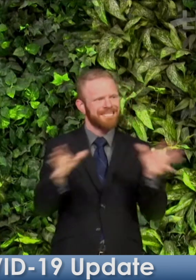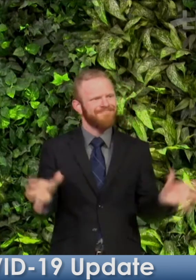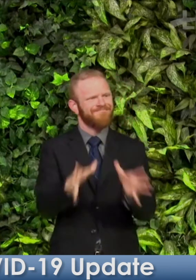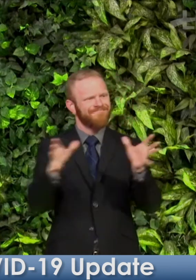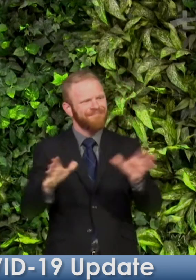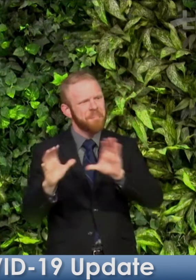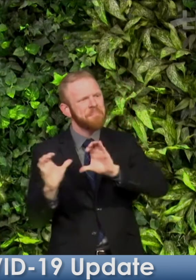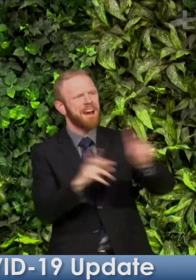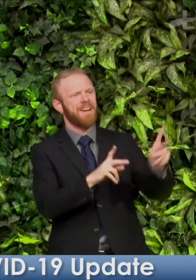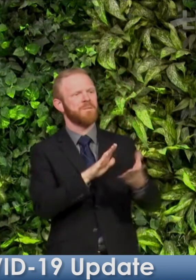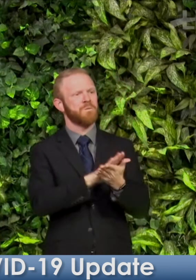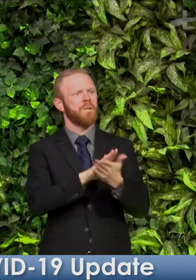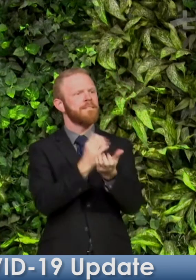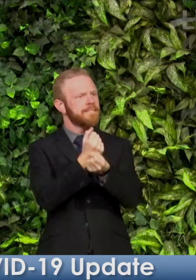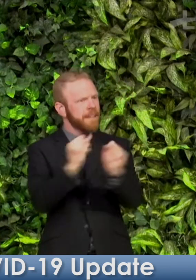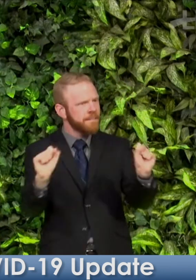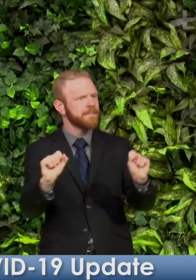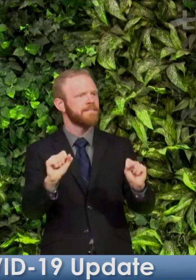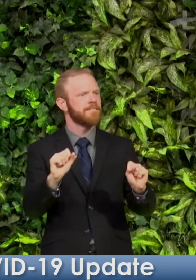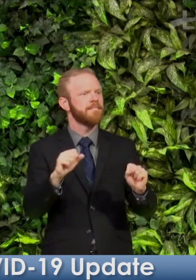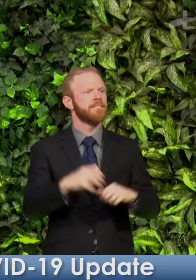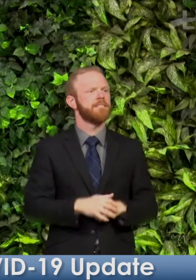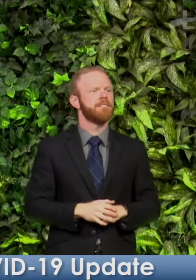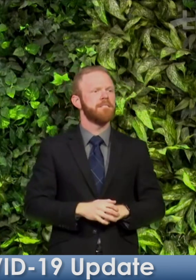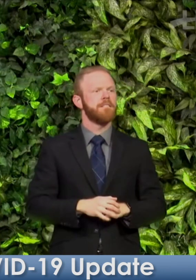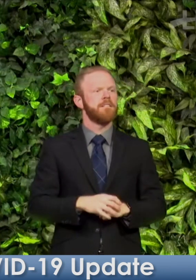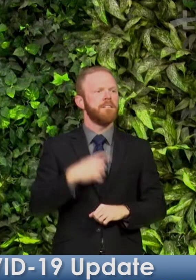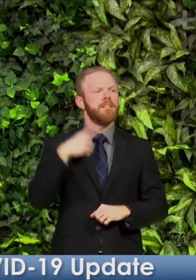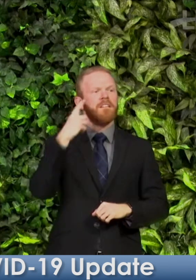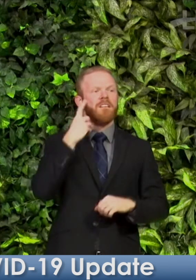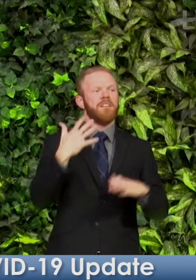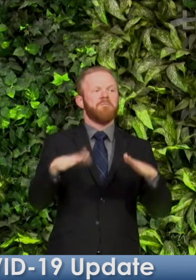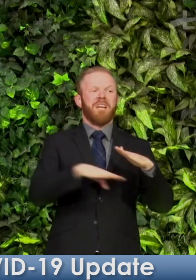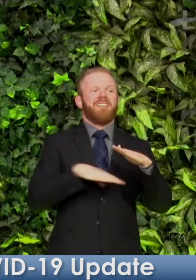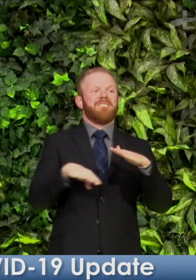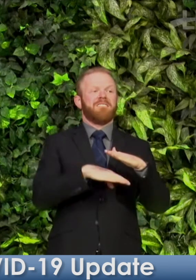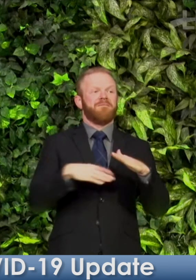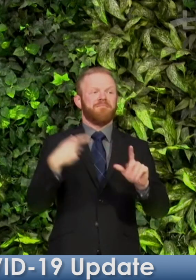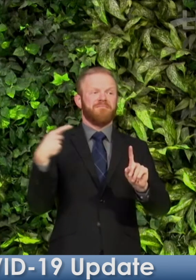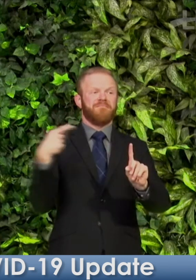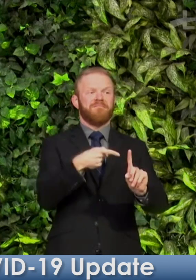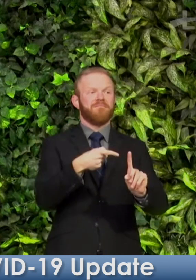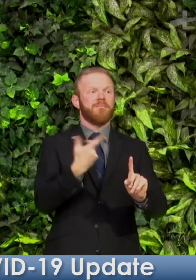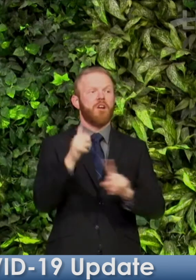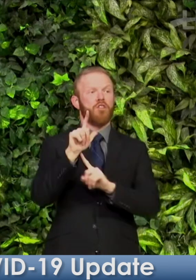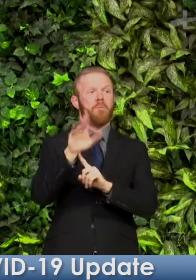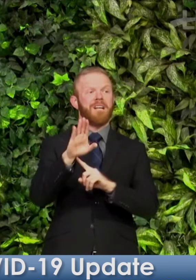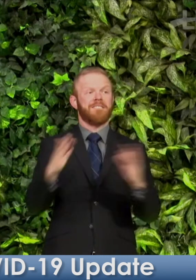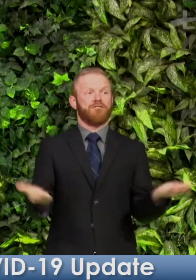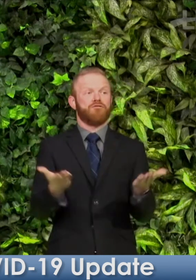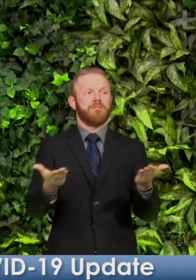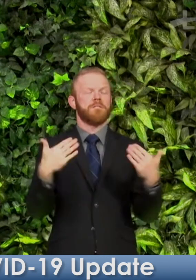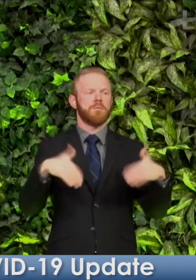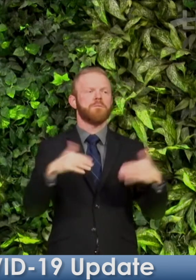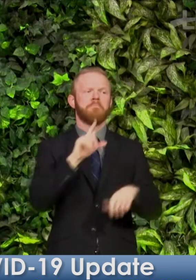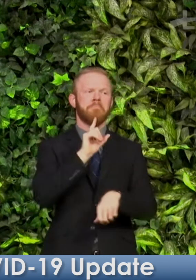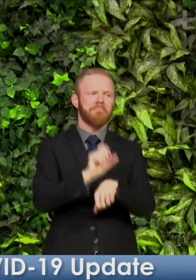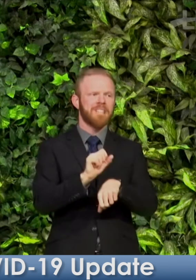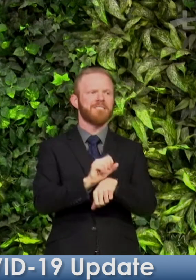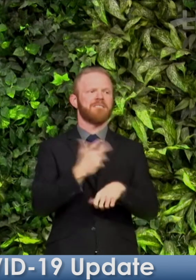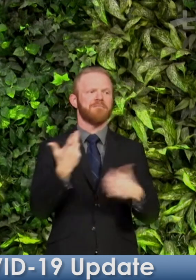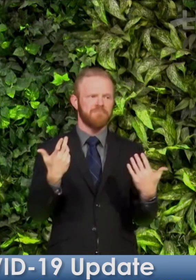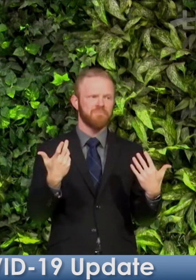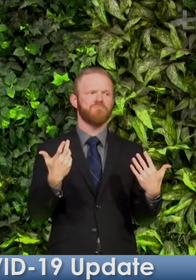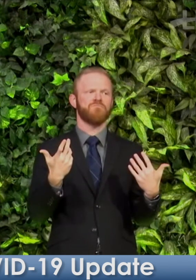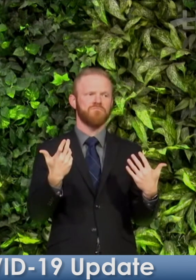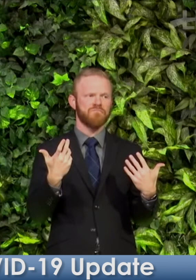think fundamentally, they've truly demonstrably been a leader. And that has had an impact, I assure